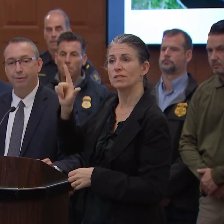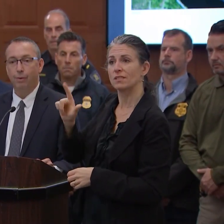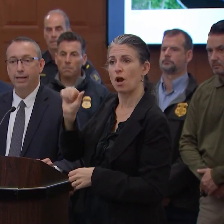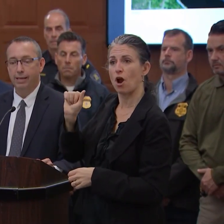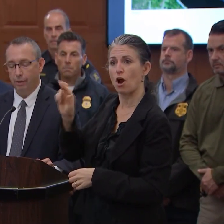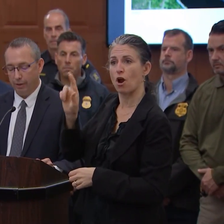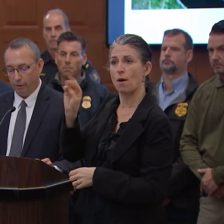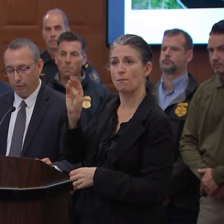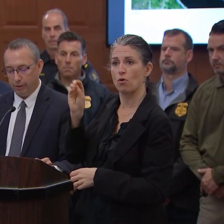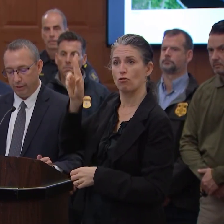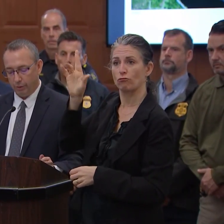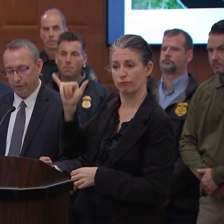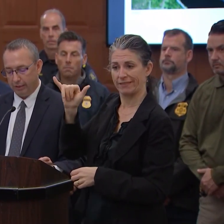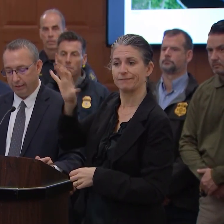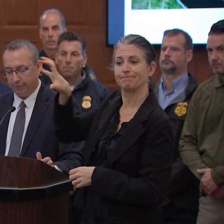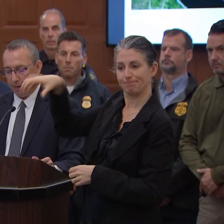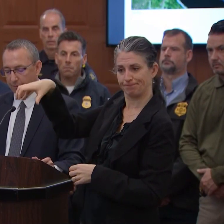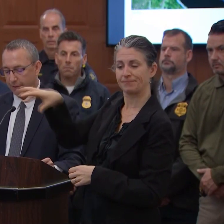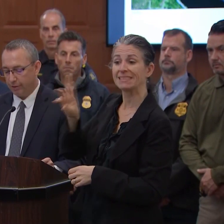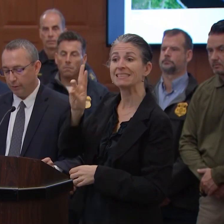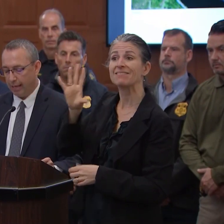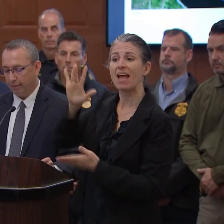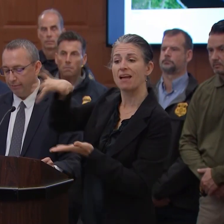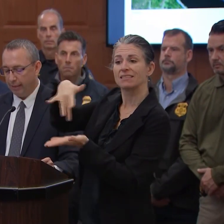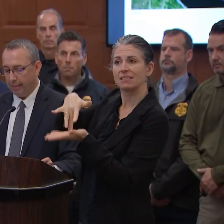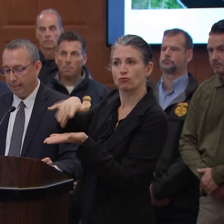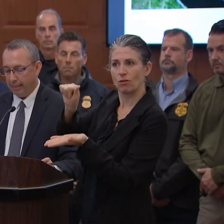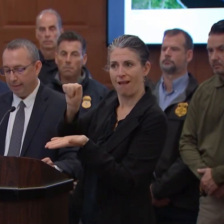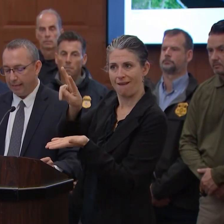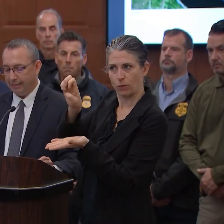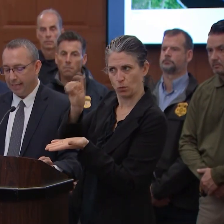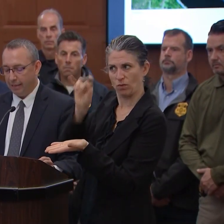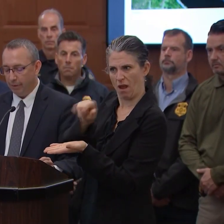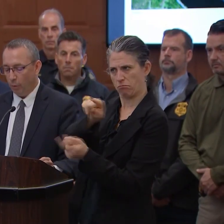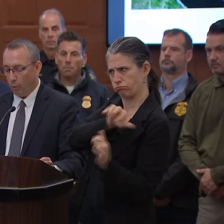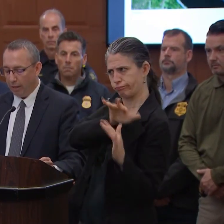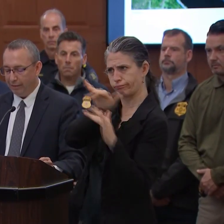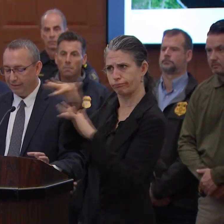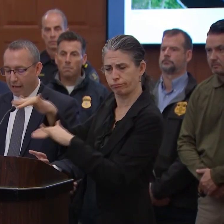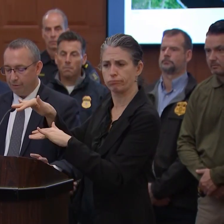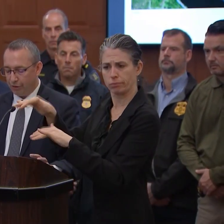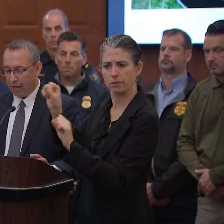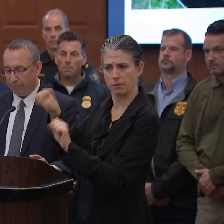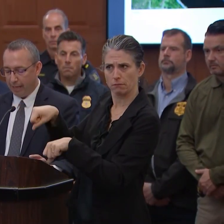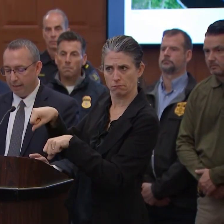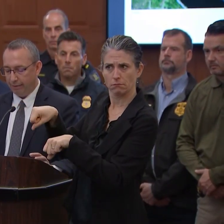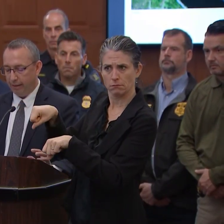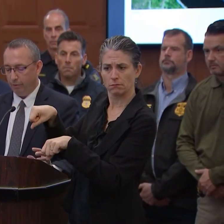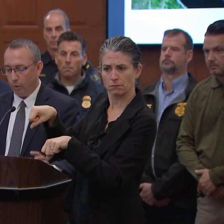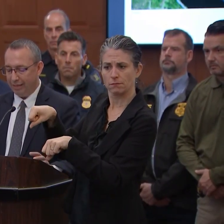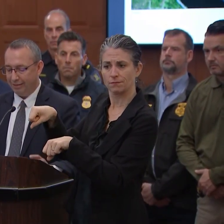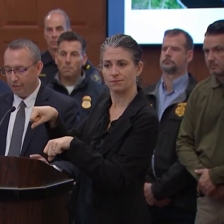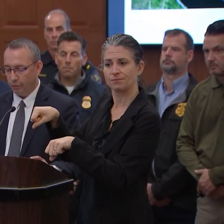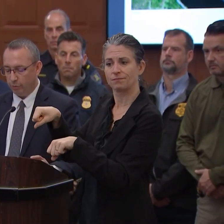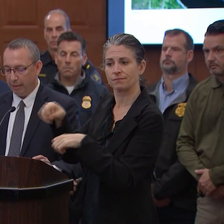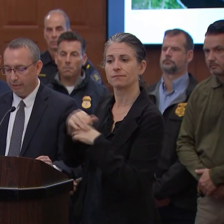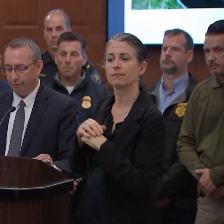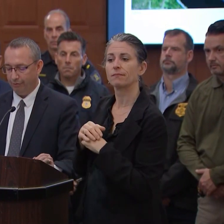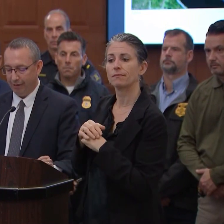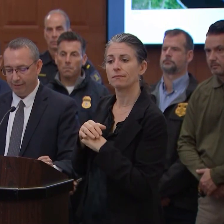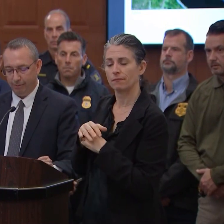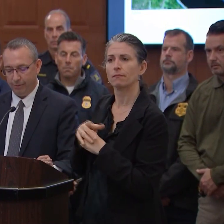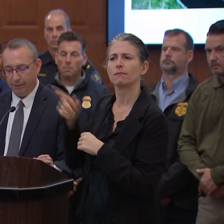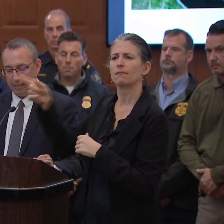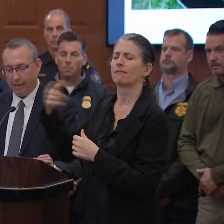Central Ave, right here in Lewiston, so 65 Central Ave. And that's intended to be a one-stop shop kind of thing, one central space